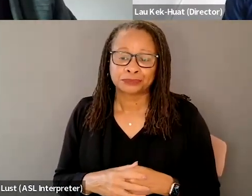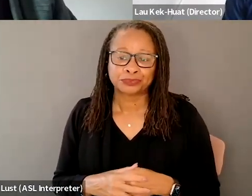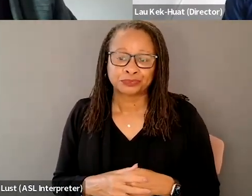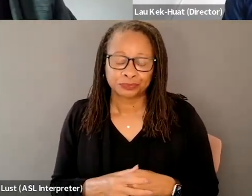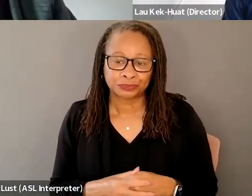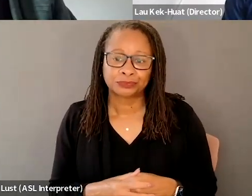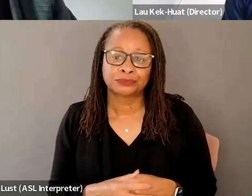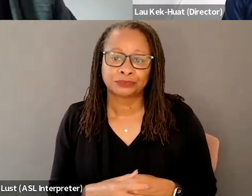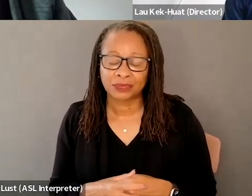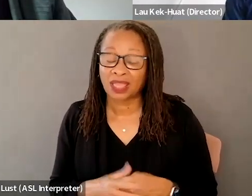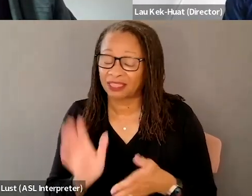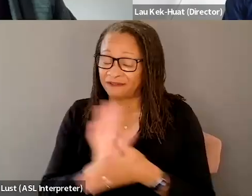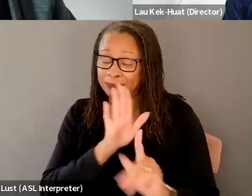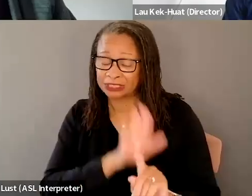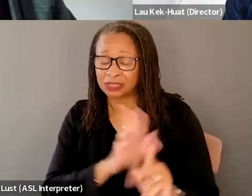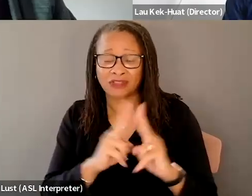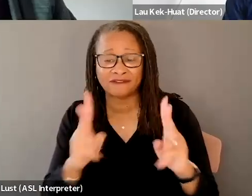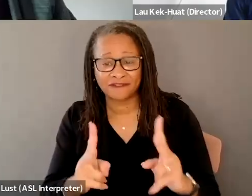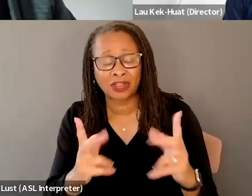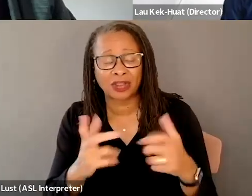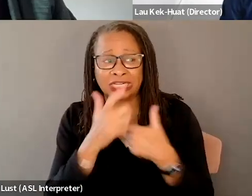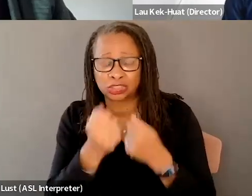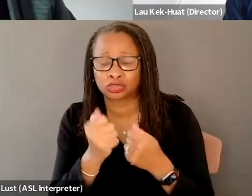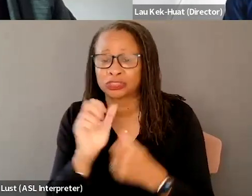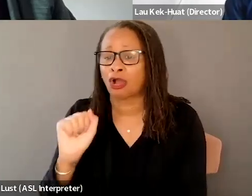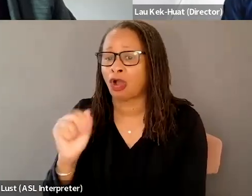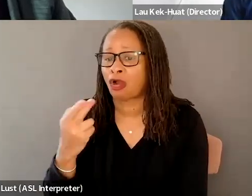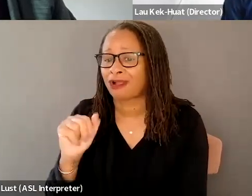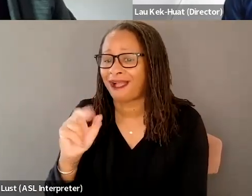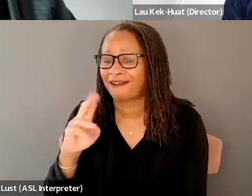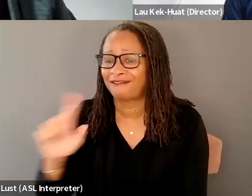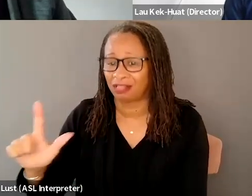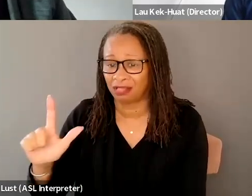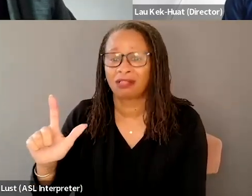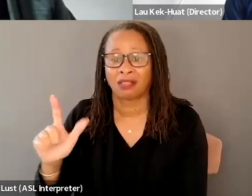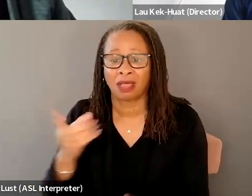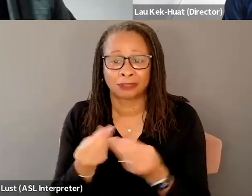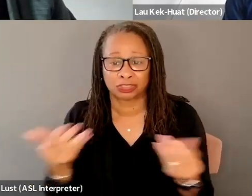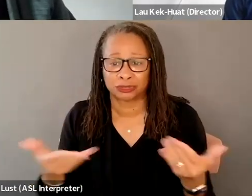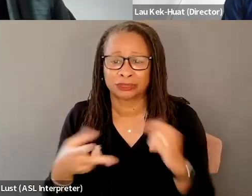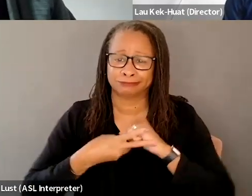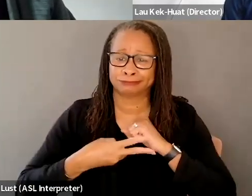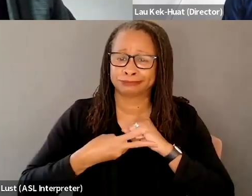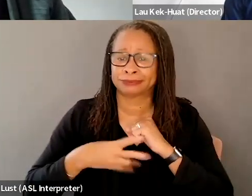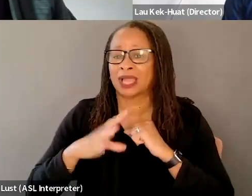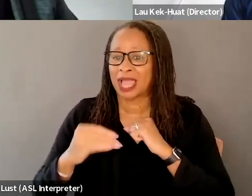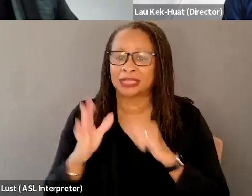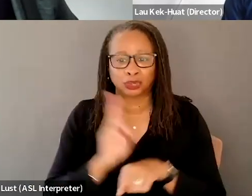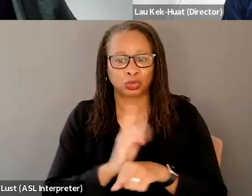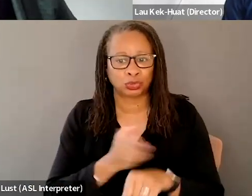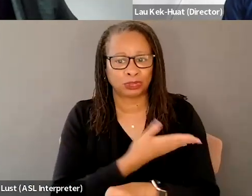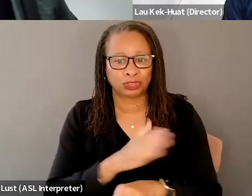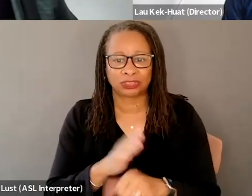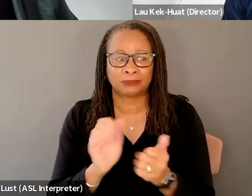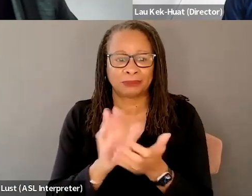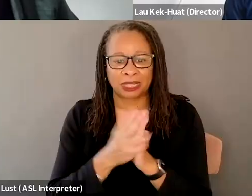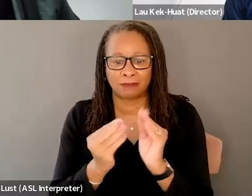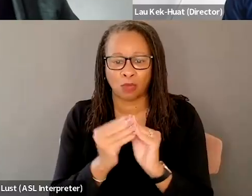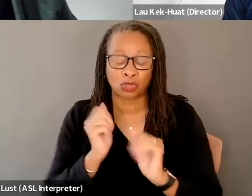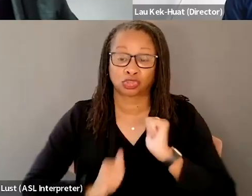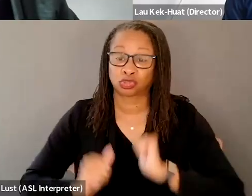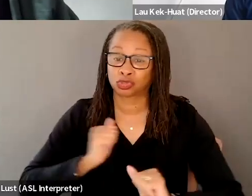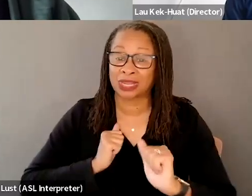is very interesting archival material, and you use music in some ways, to dramatize it. Yeah. Then there are